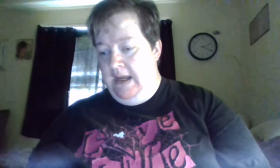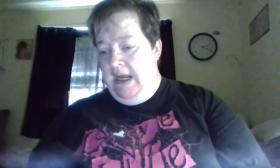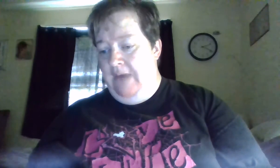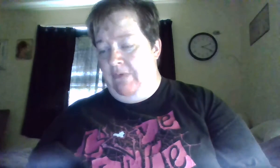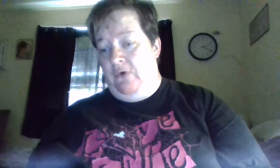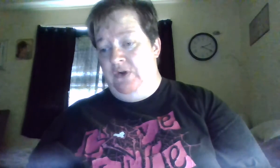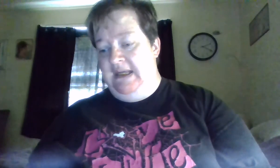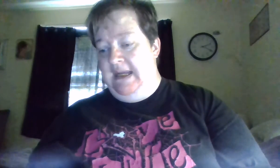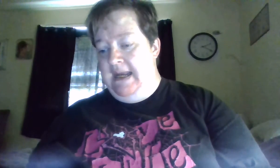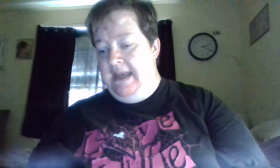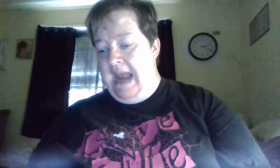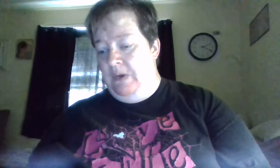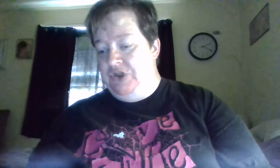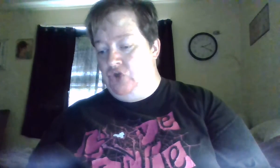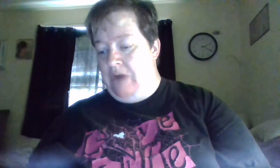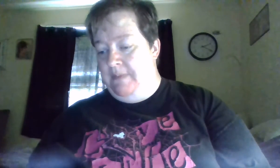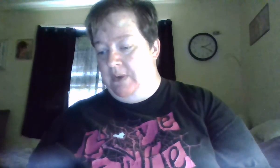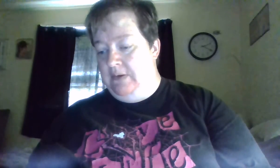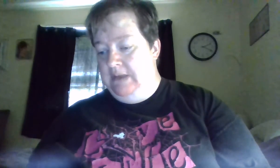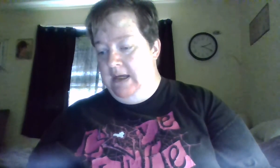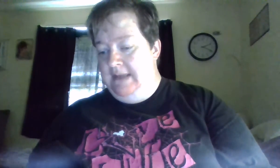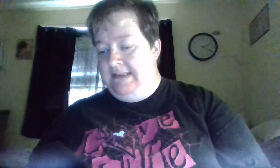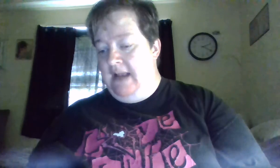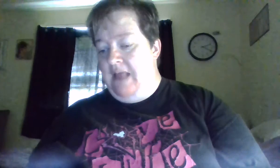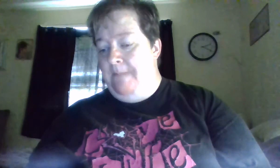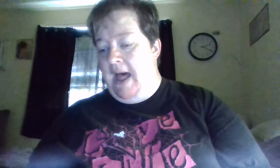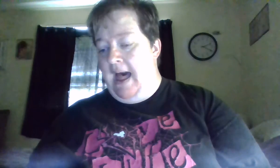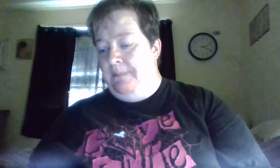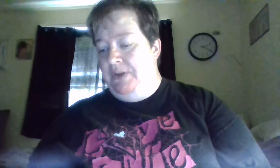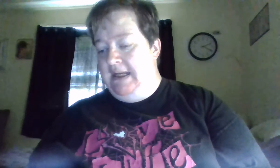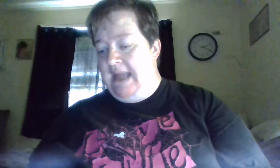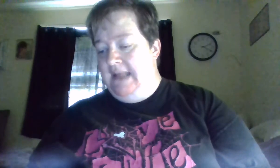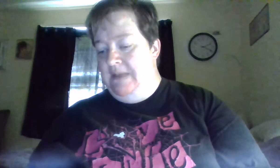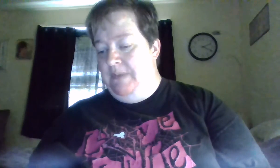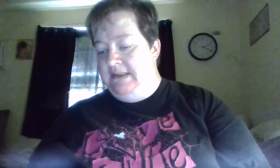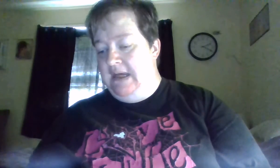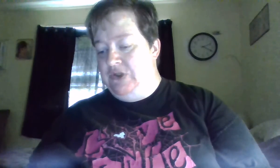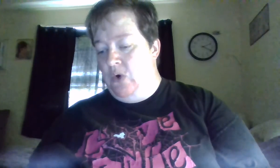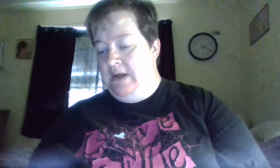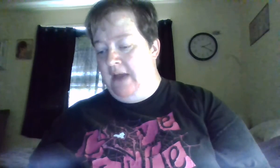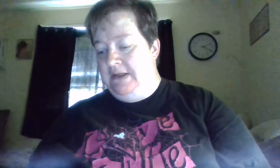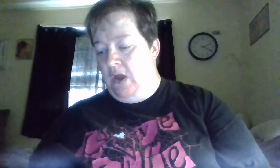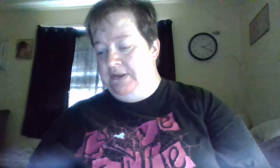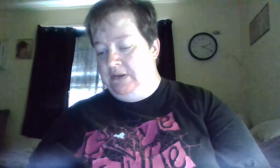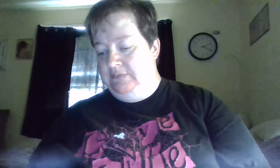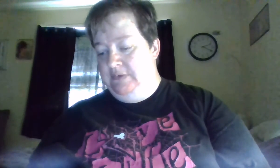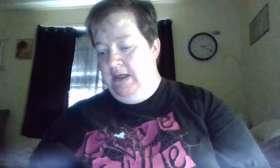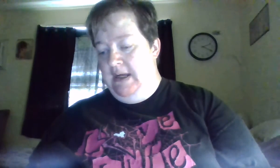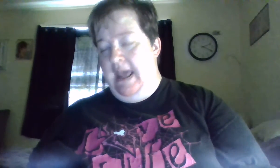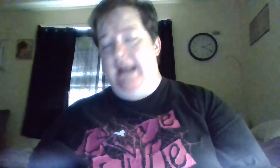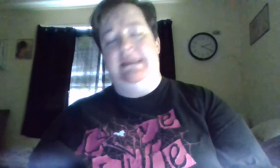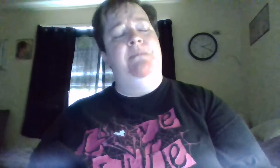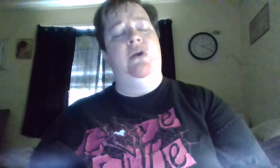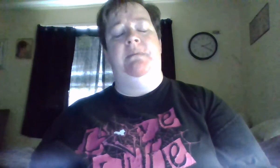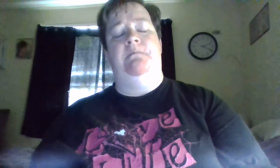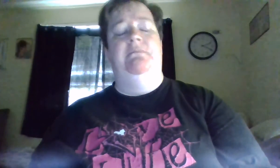he refers to Gideon now as Jerubbabel, saying, let Baal plead against him because he has torn down his altar. And at that moment,